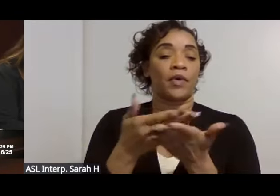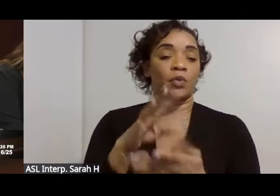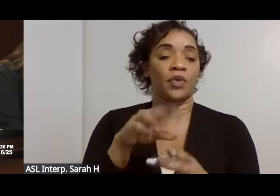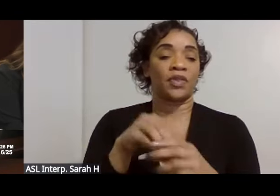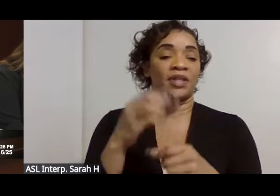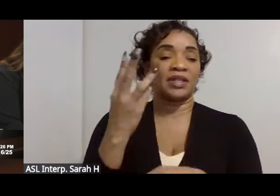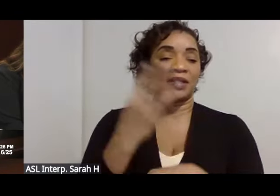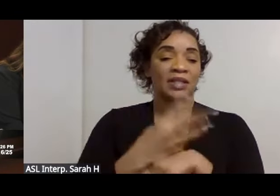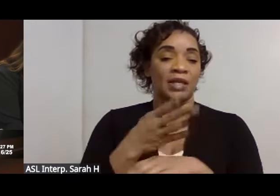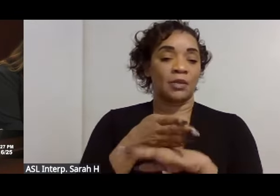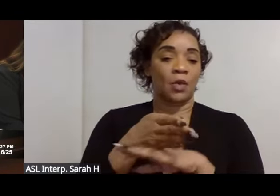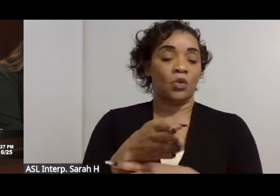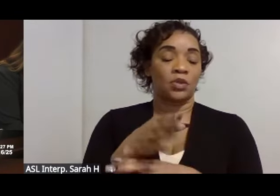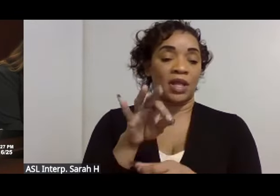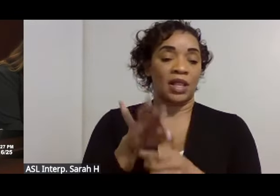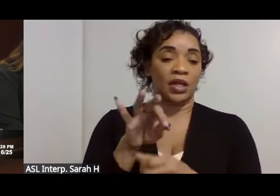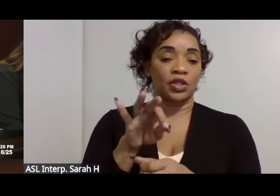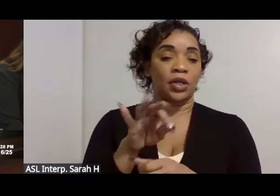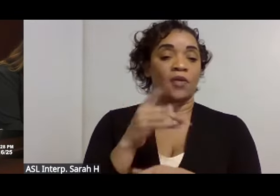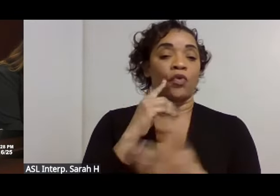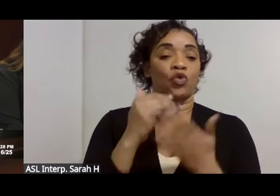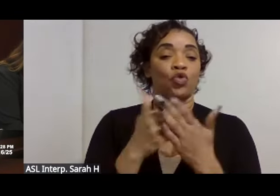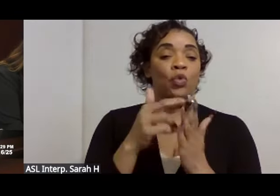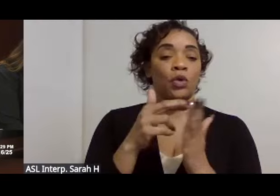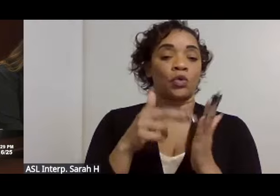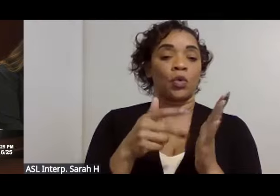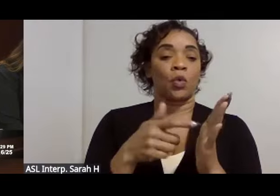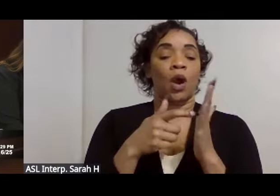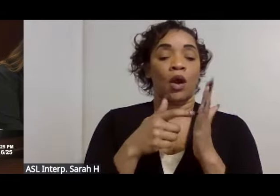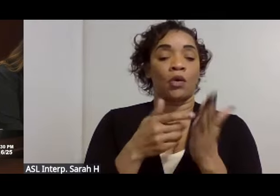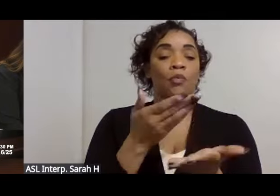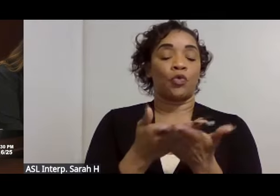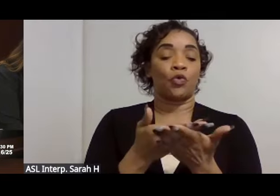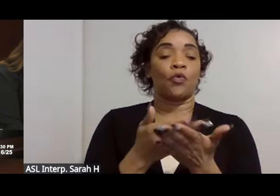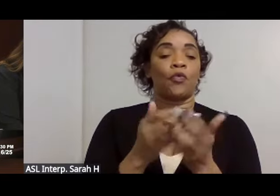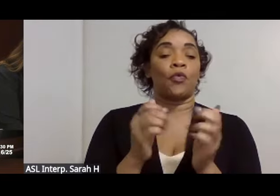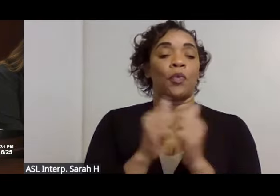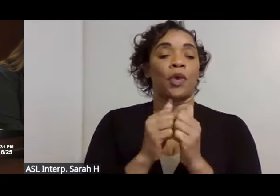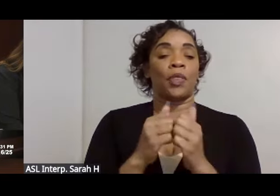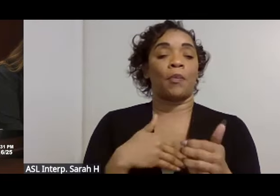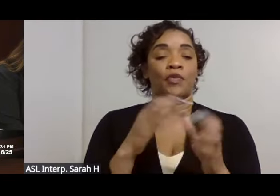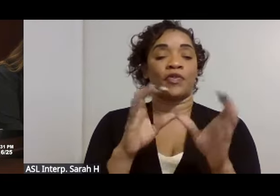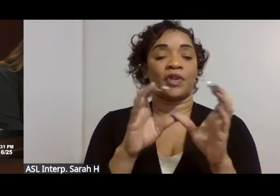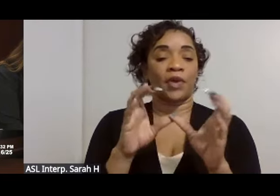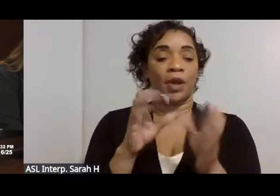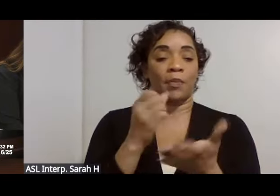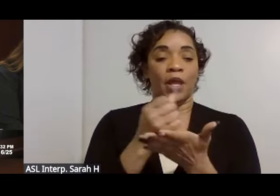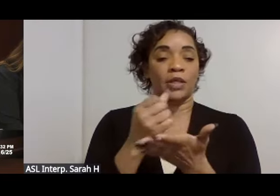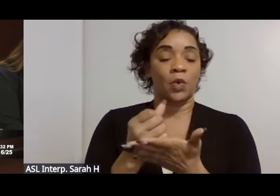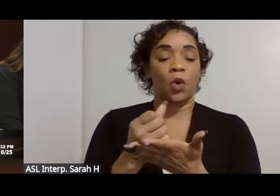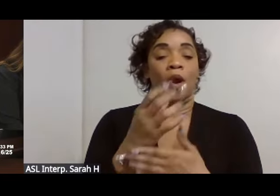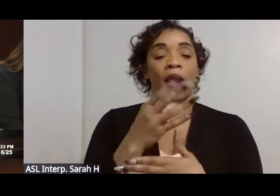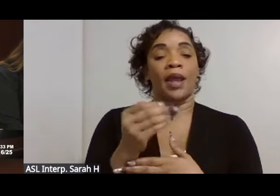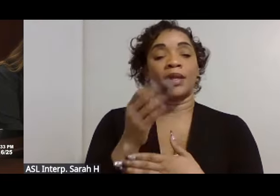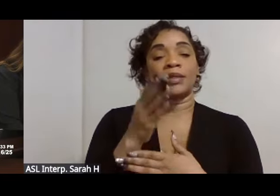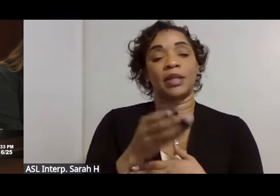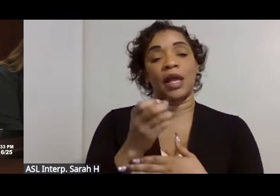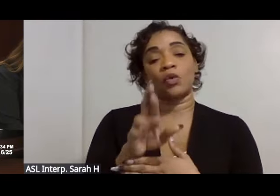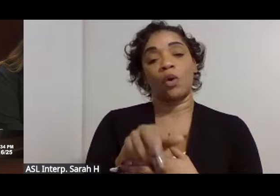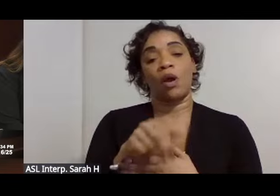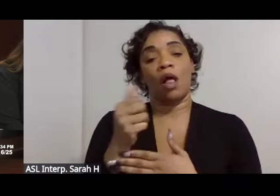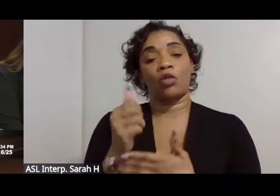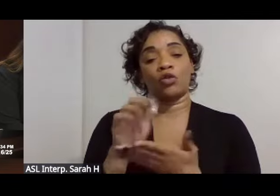proof of citizenship by showing birth certificate, passport, and/or other documents. Eliminate affidavit alternative for voters